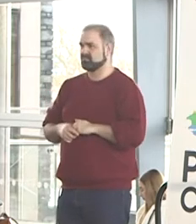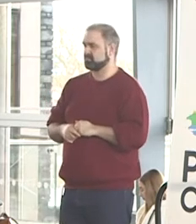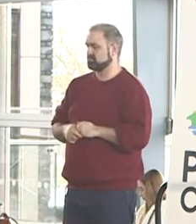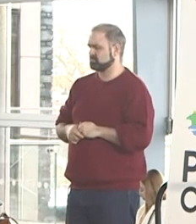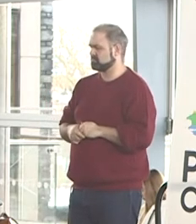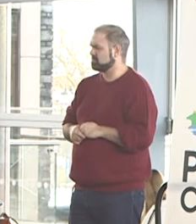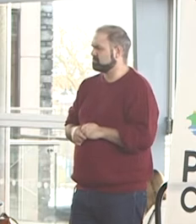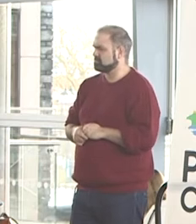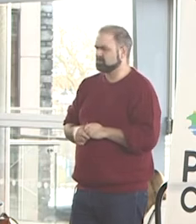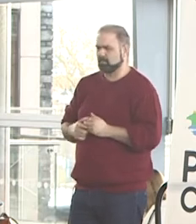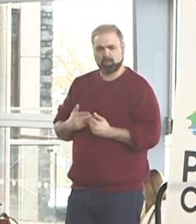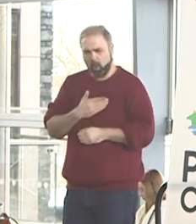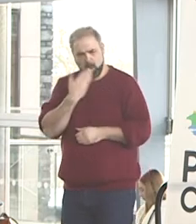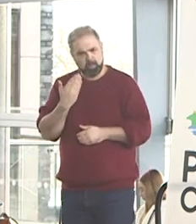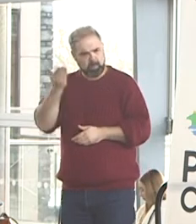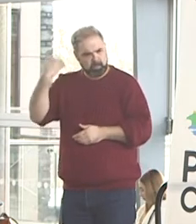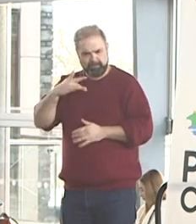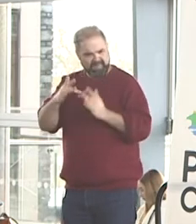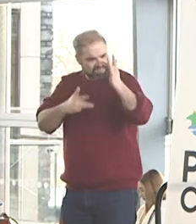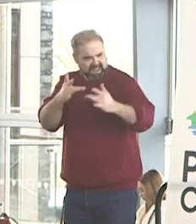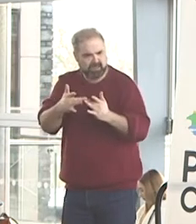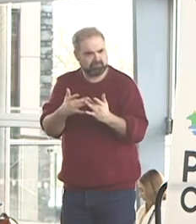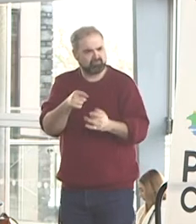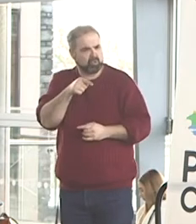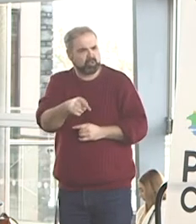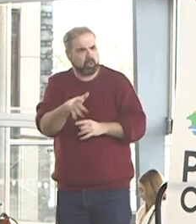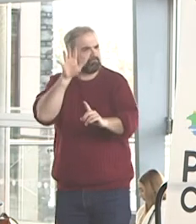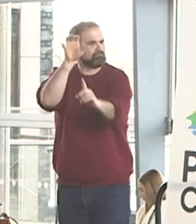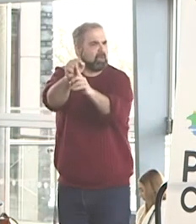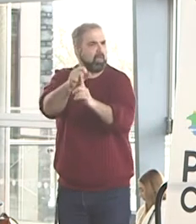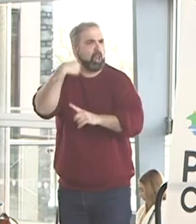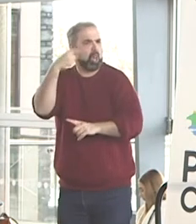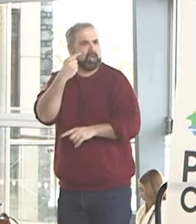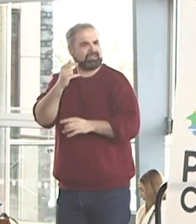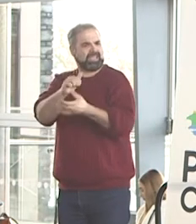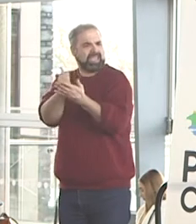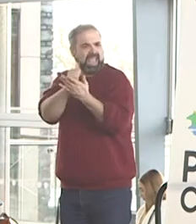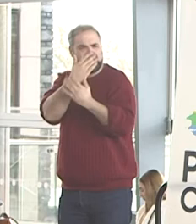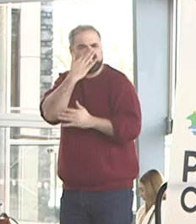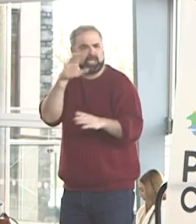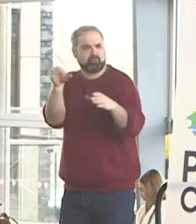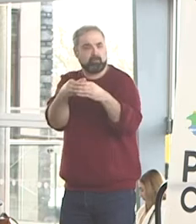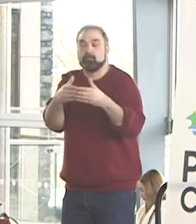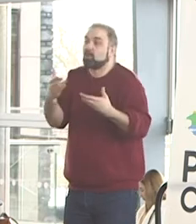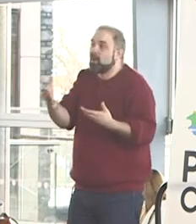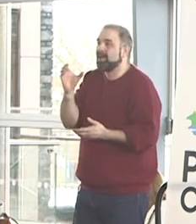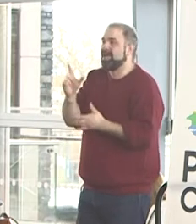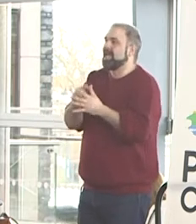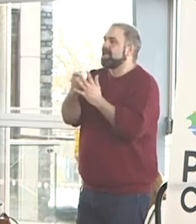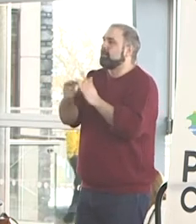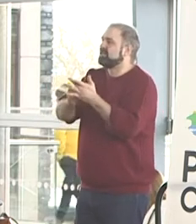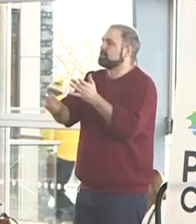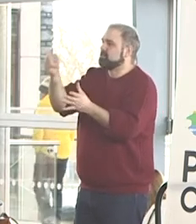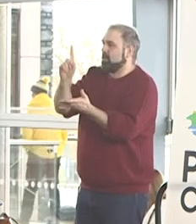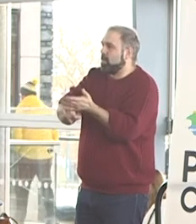it was difficult, we had no internet or anything then. How did you find out about the London Gay Teenage Group? On Capital Radio in London, there was a show